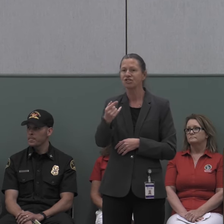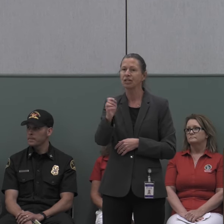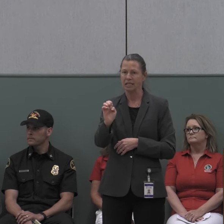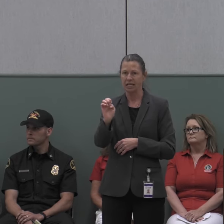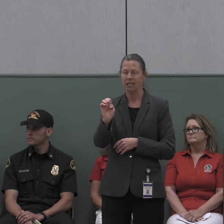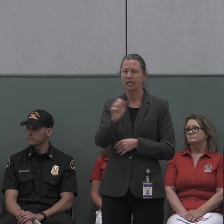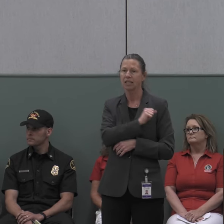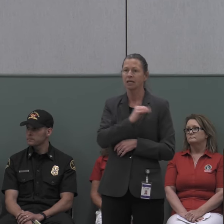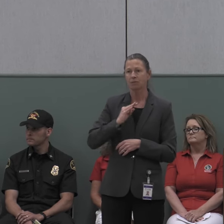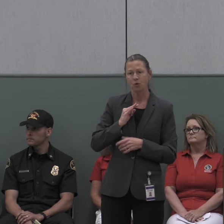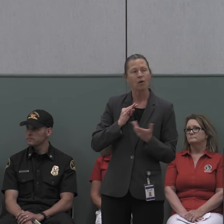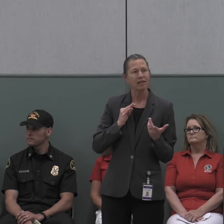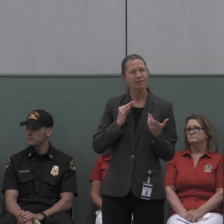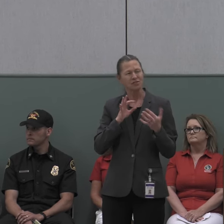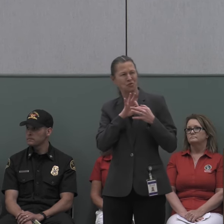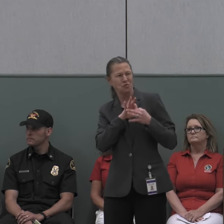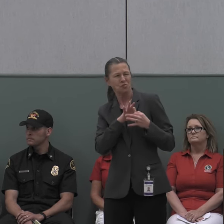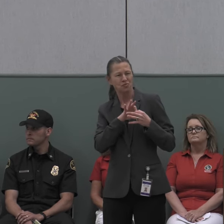conditions of the homes.